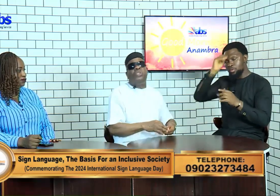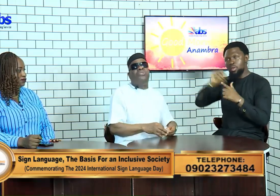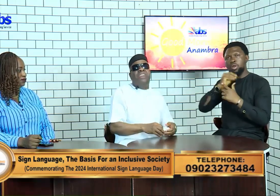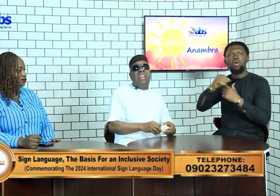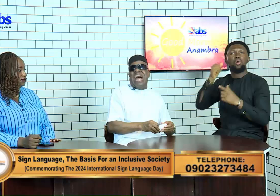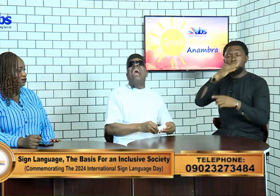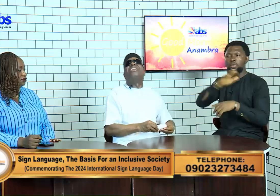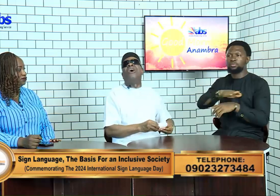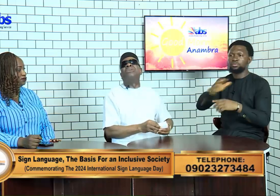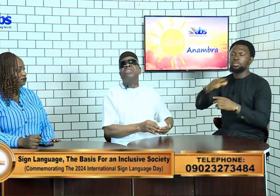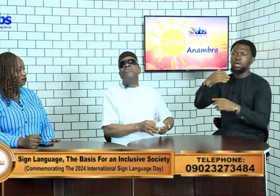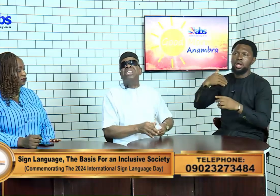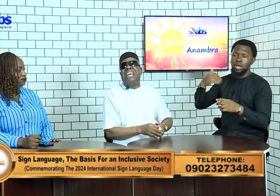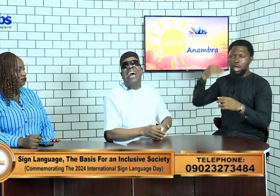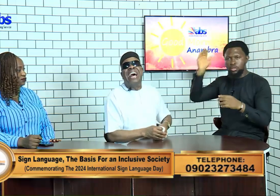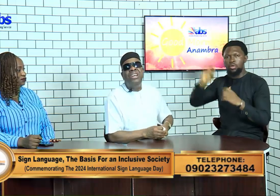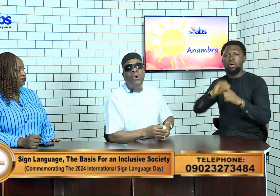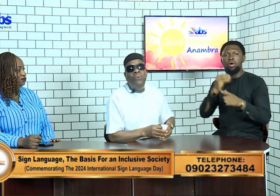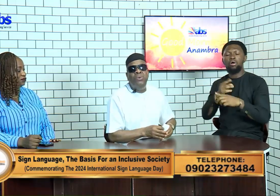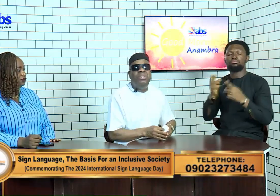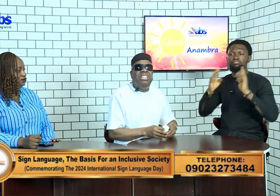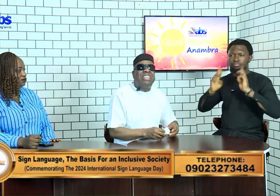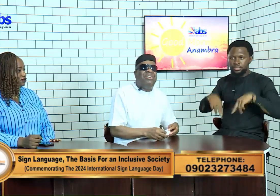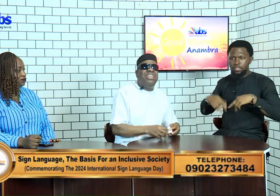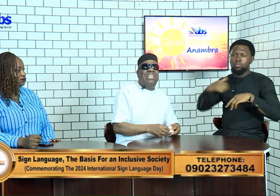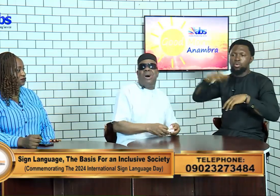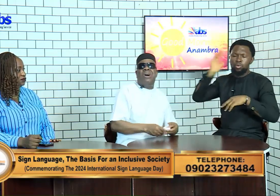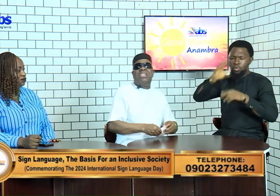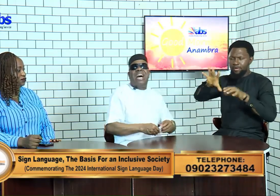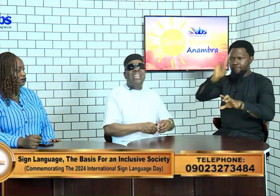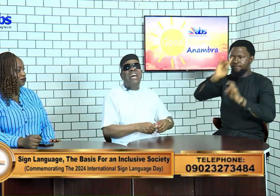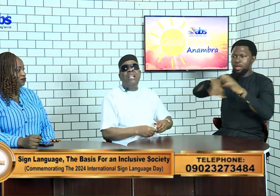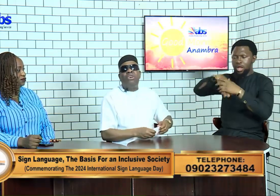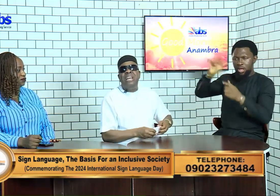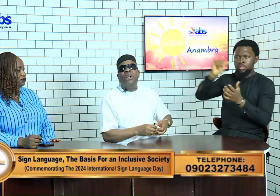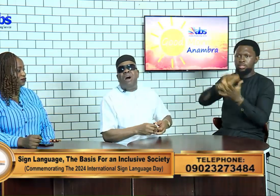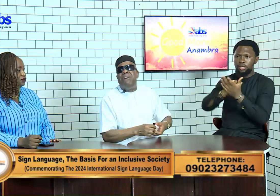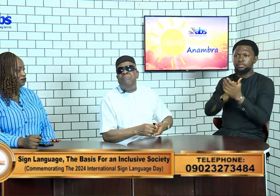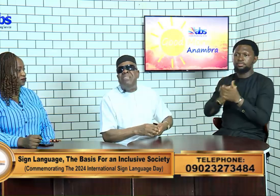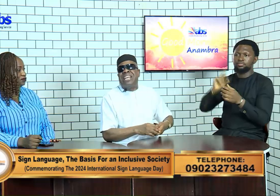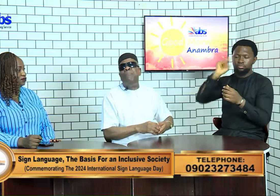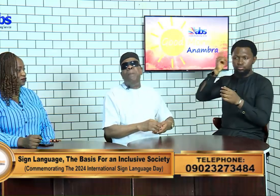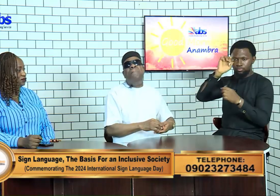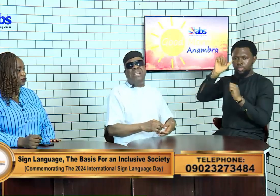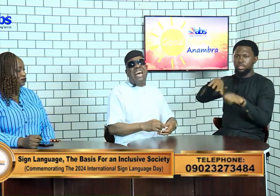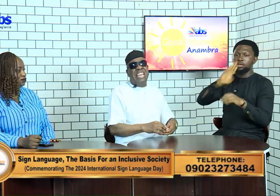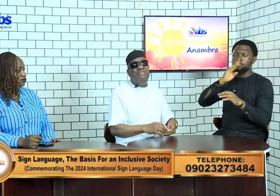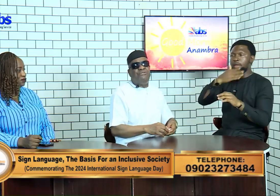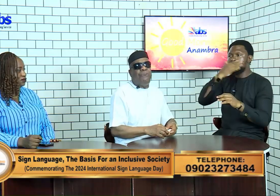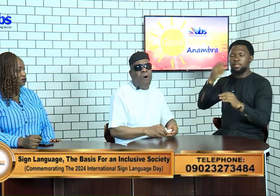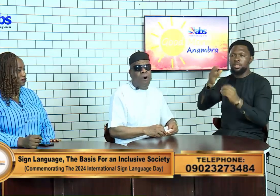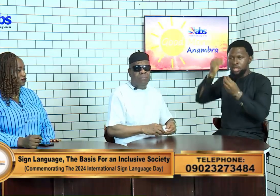female, children, adult, retired. We will disaggregate all that so that government can be